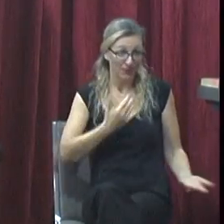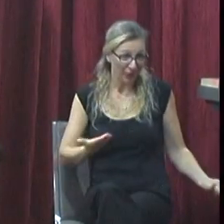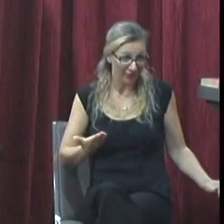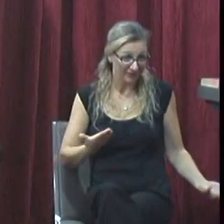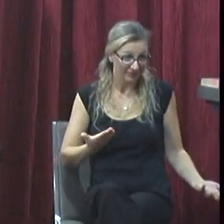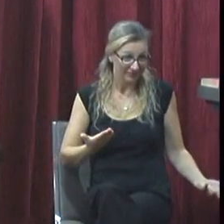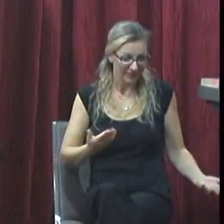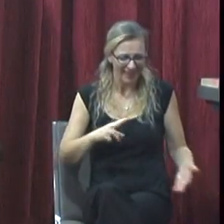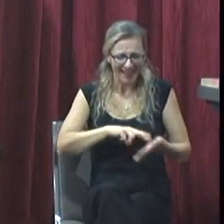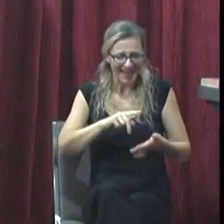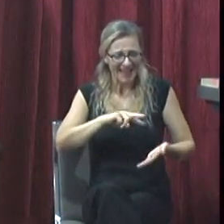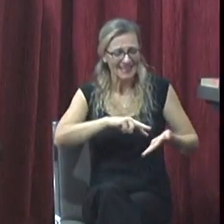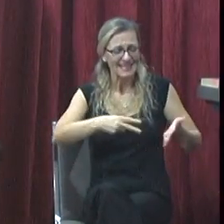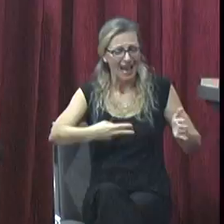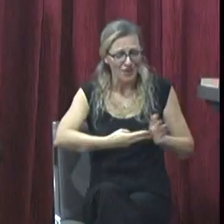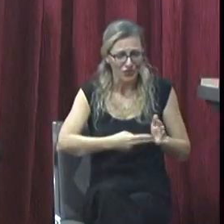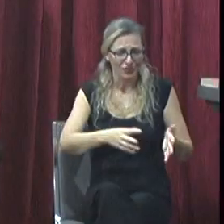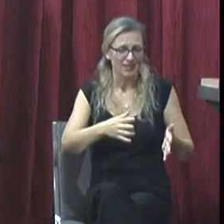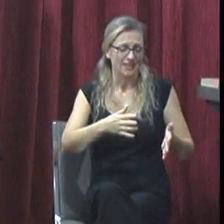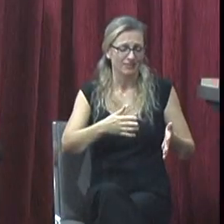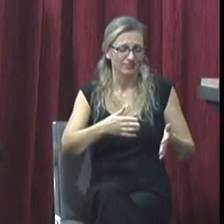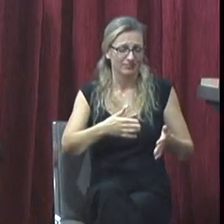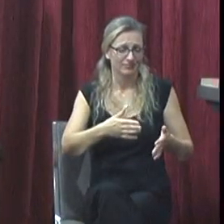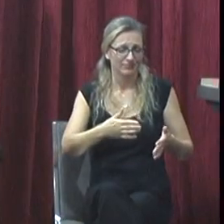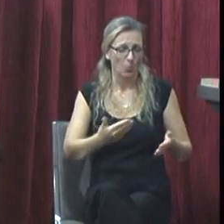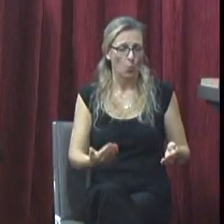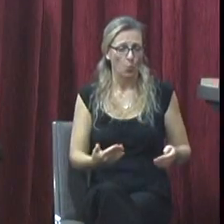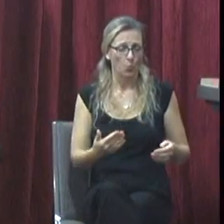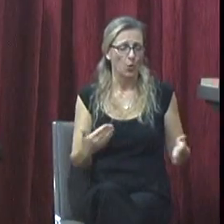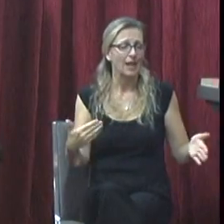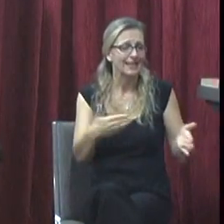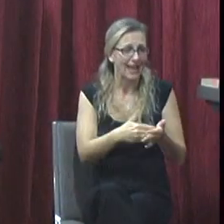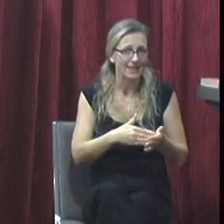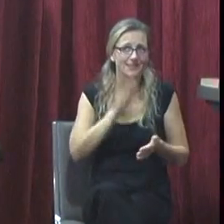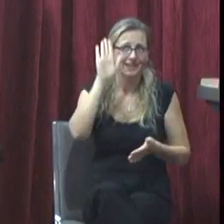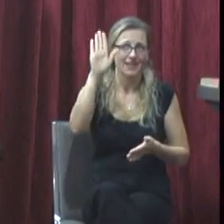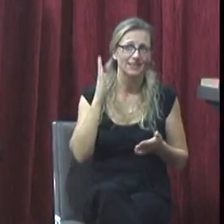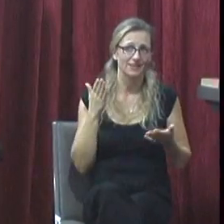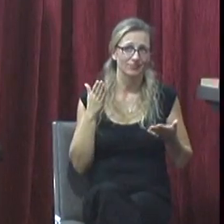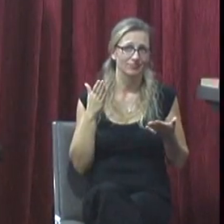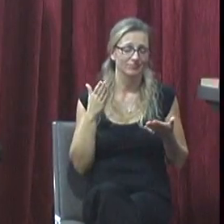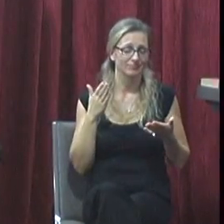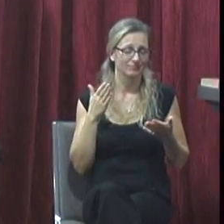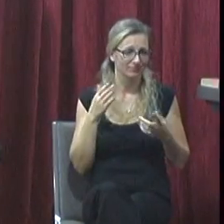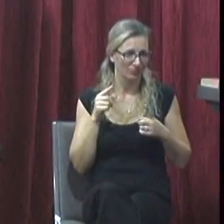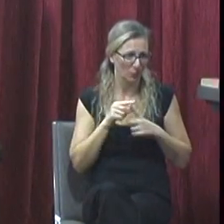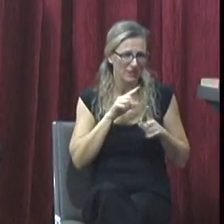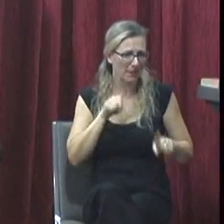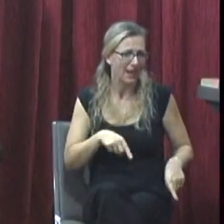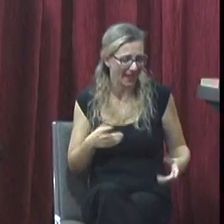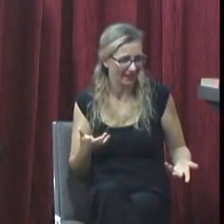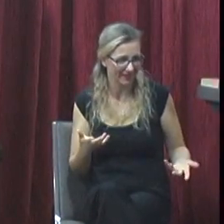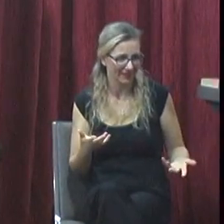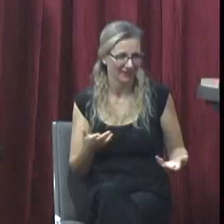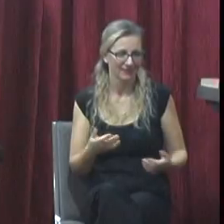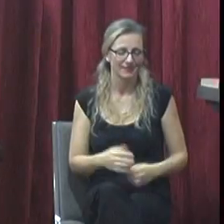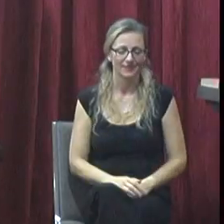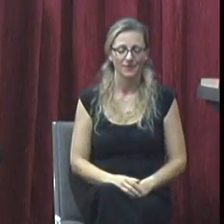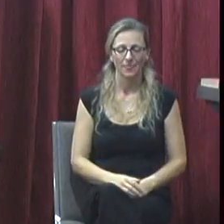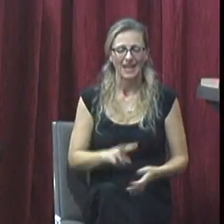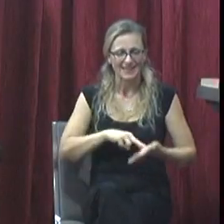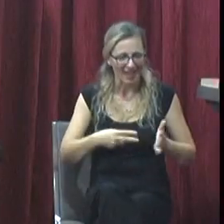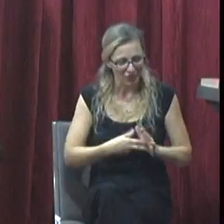intentionally violated the command of God. That's the word petah. It's intentionally violating